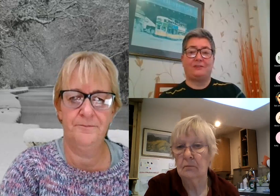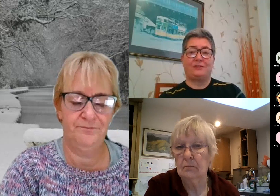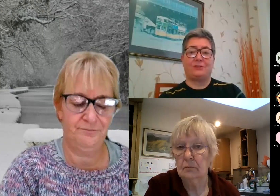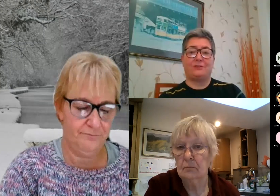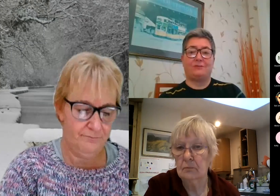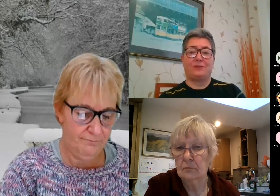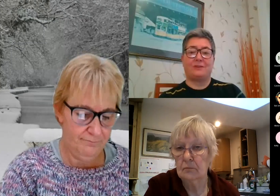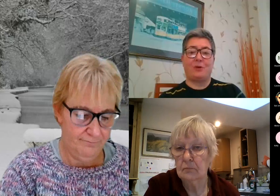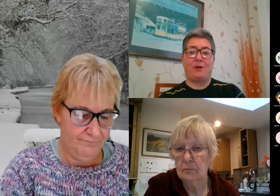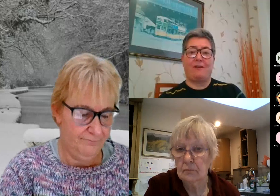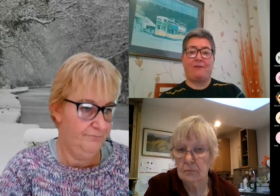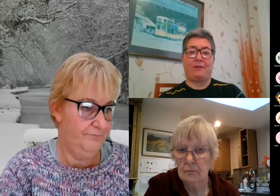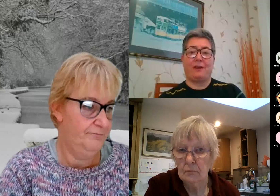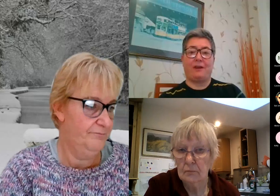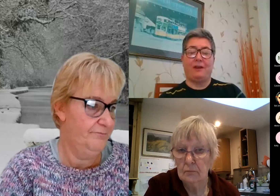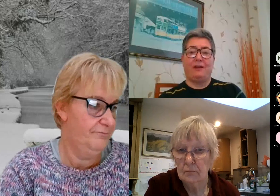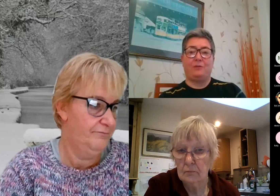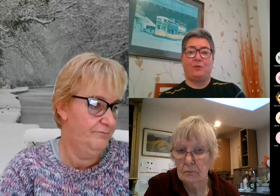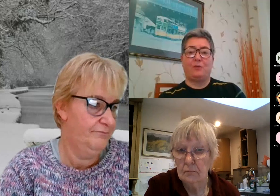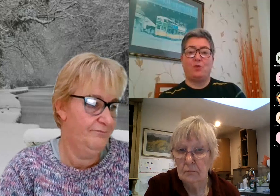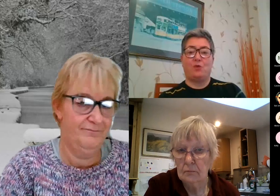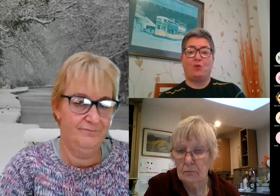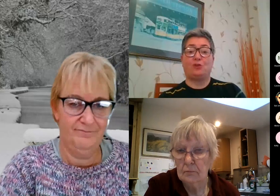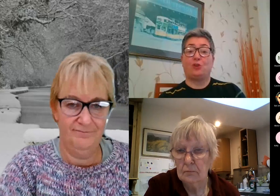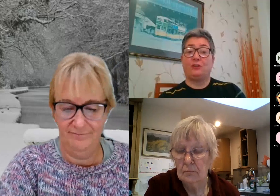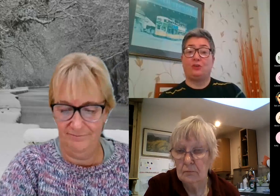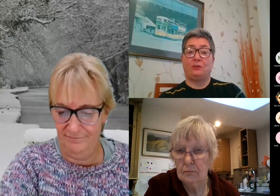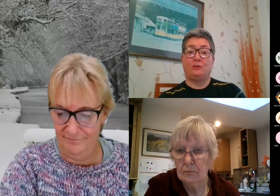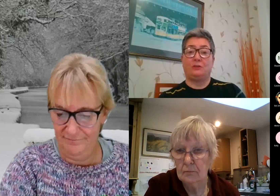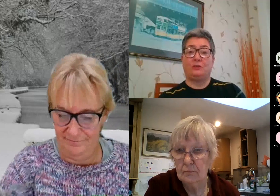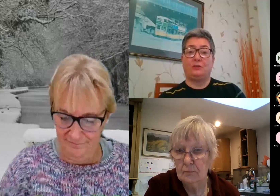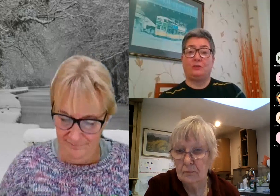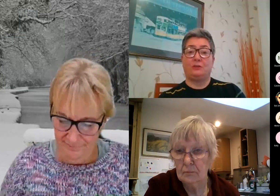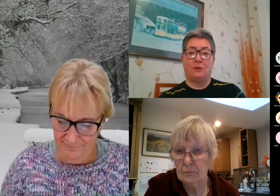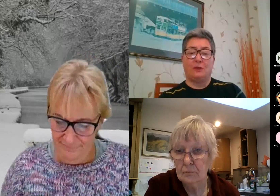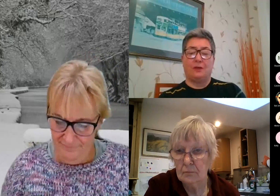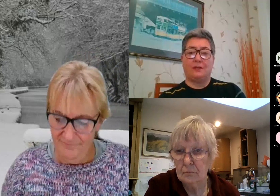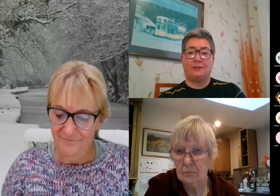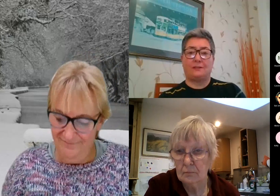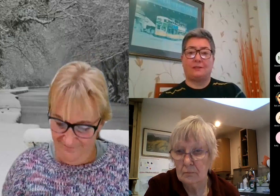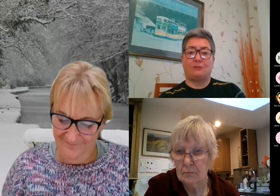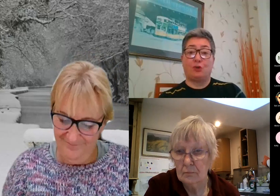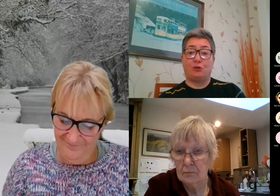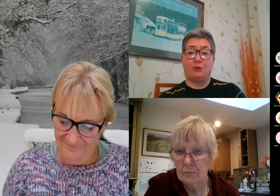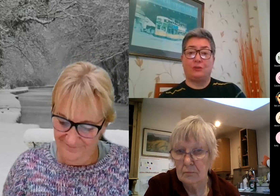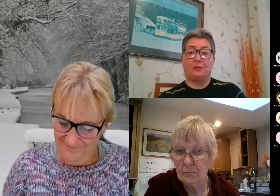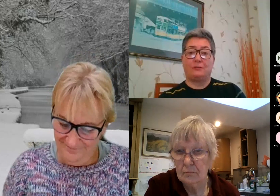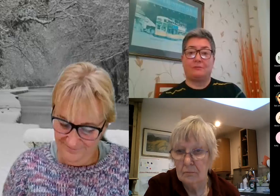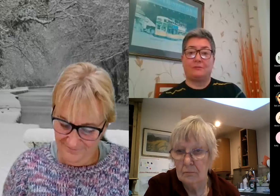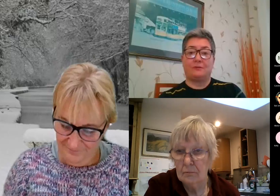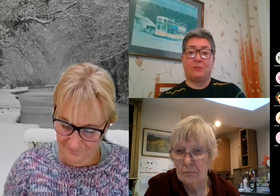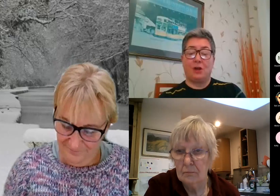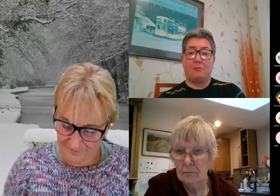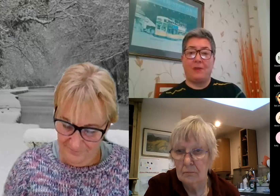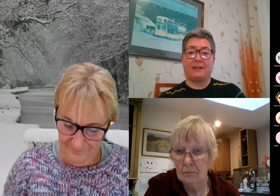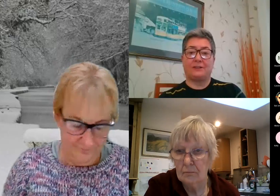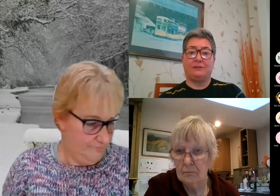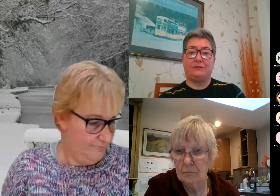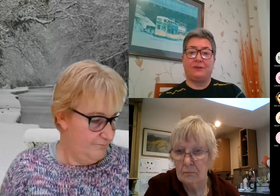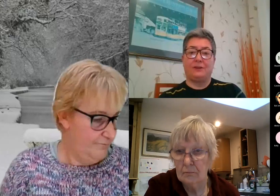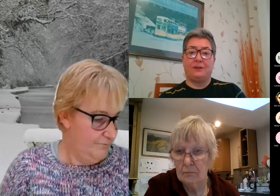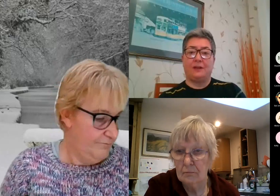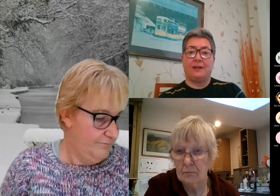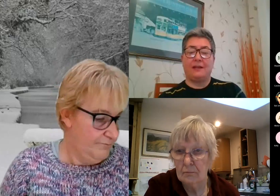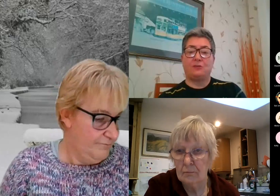Well, the answer to just about everything what trade unions can do is recruit,